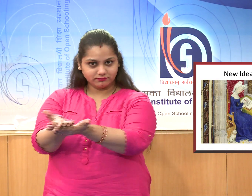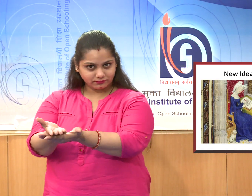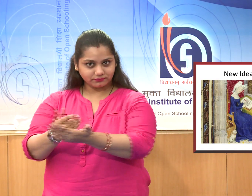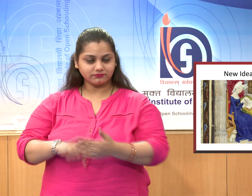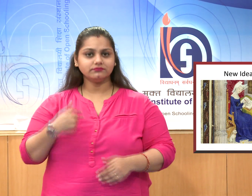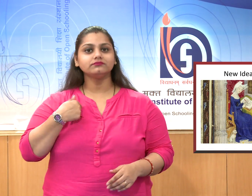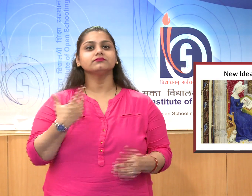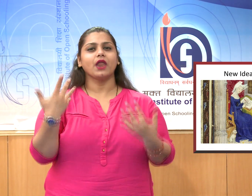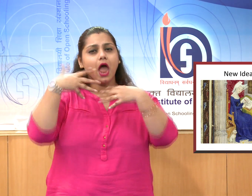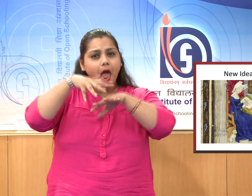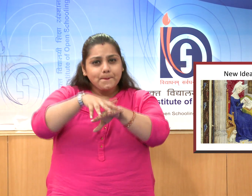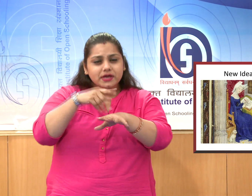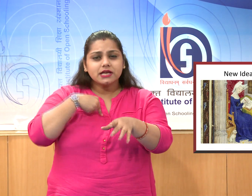that emerged during this time